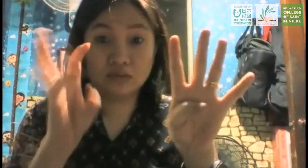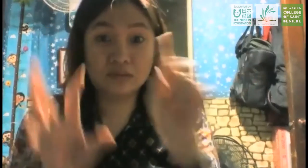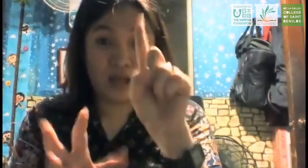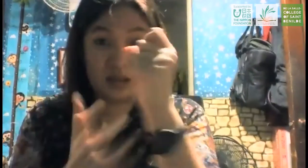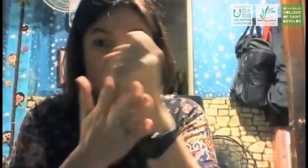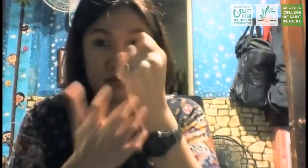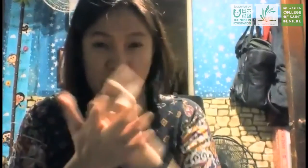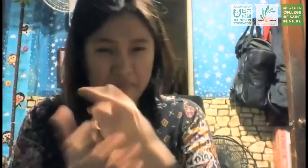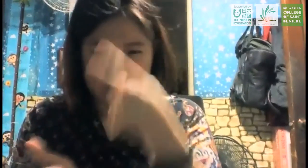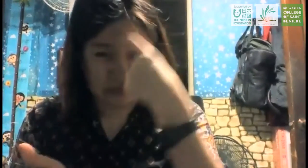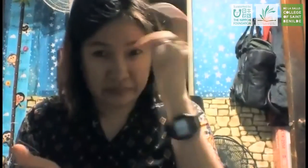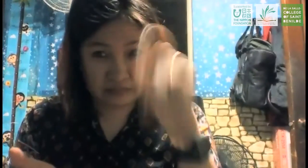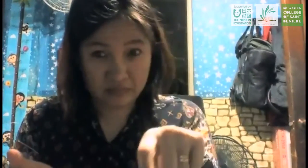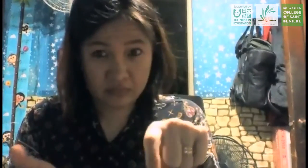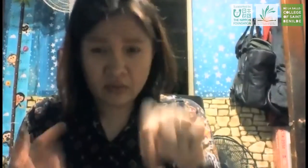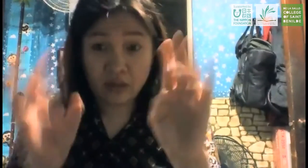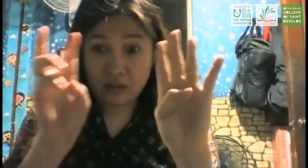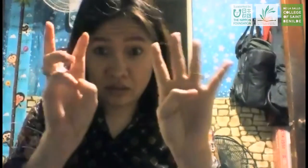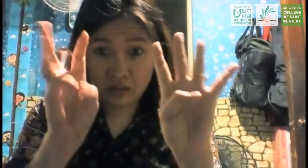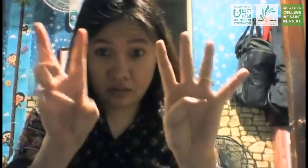Okay, I get it from that